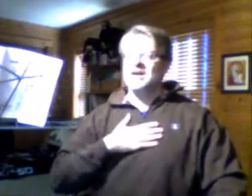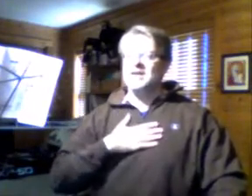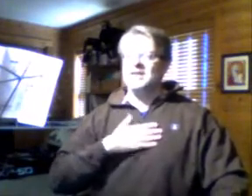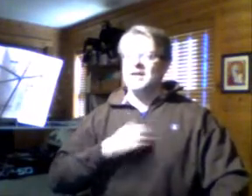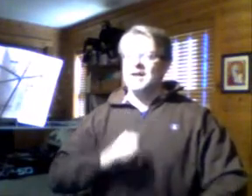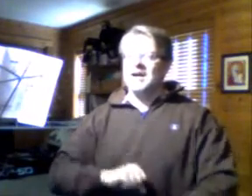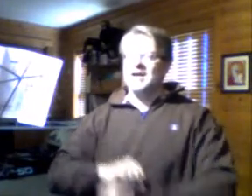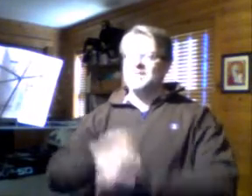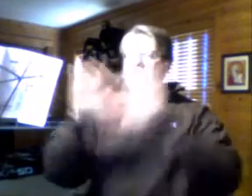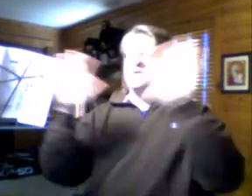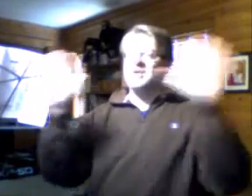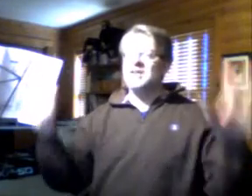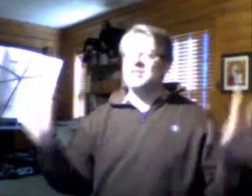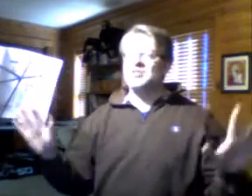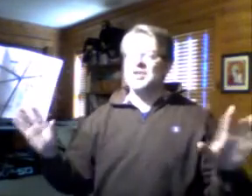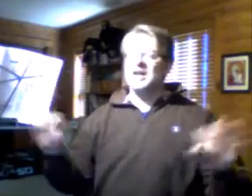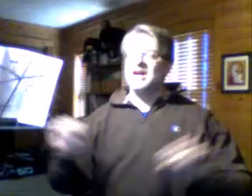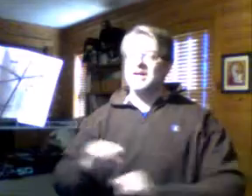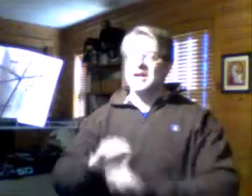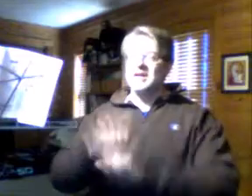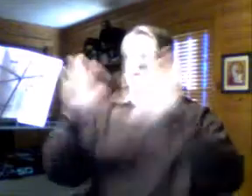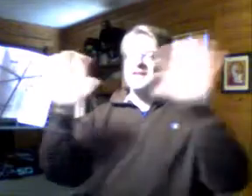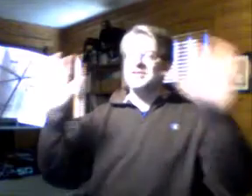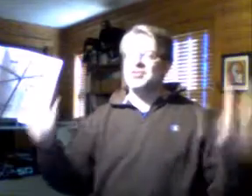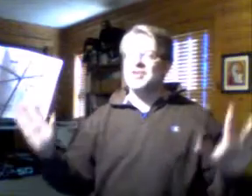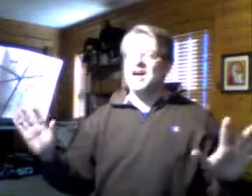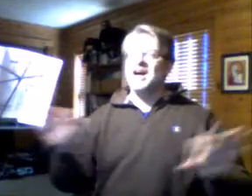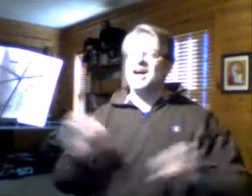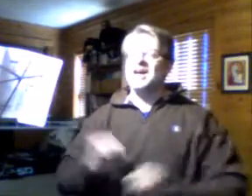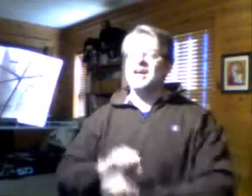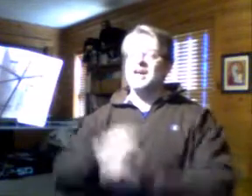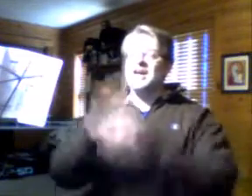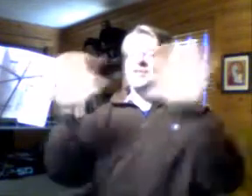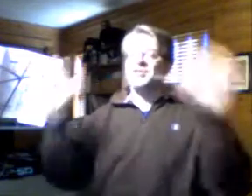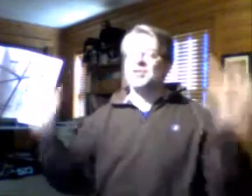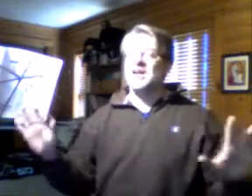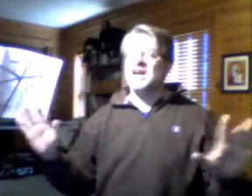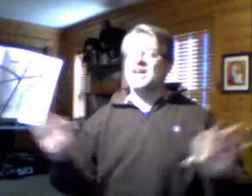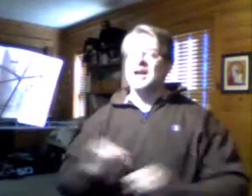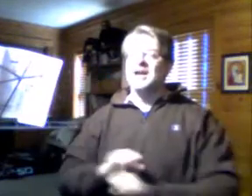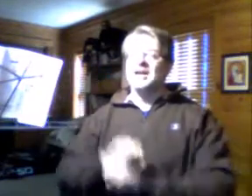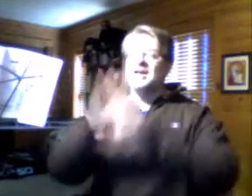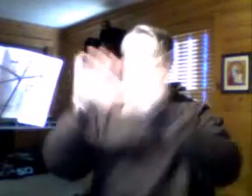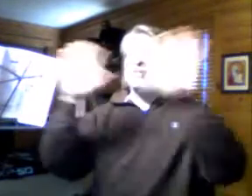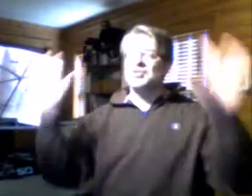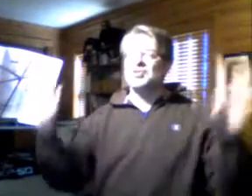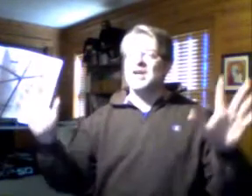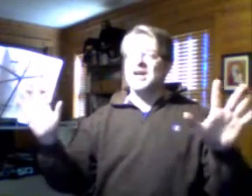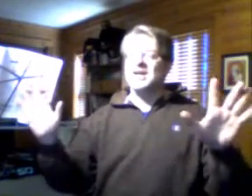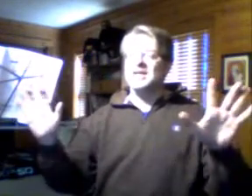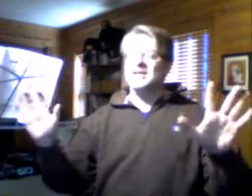mine, I'm gonna let it shine. Let it shine, let it shine, let it shine.